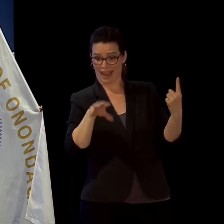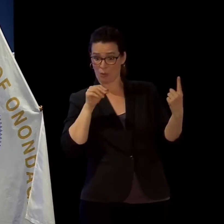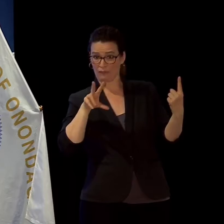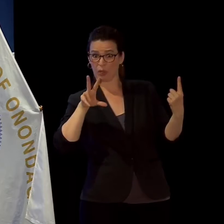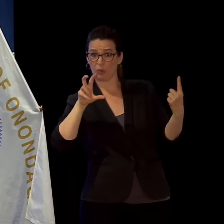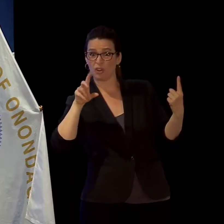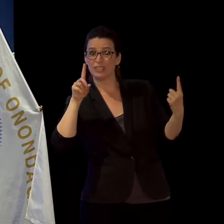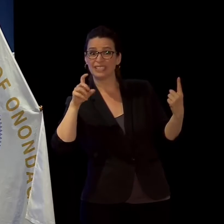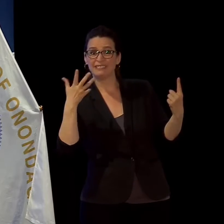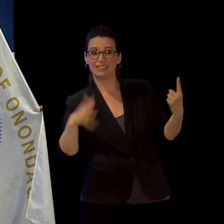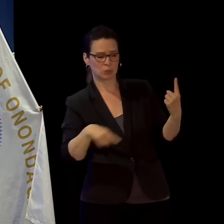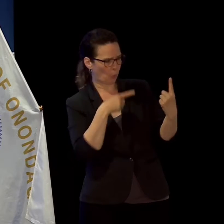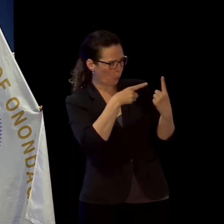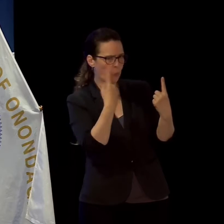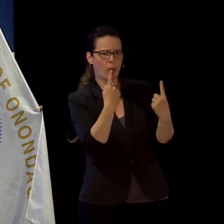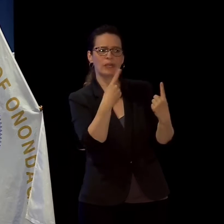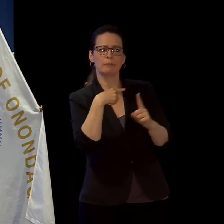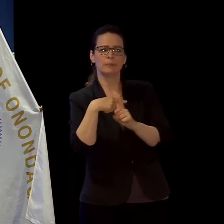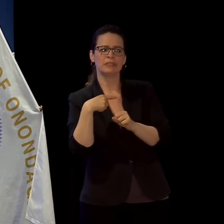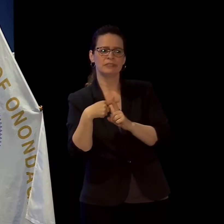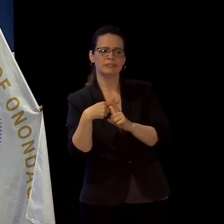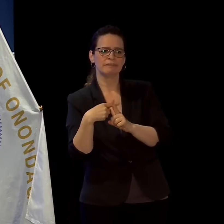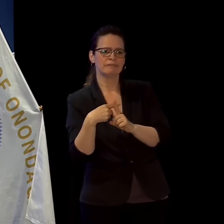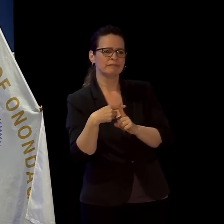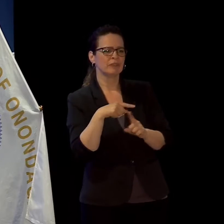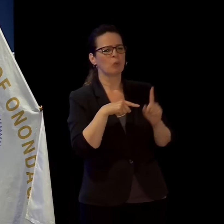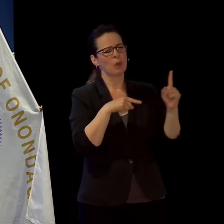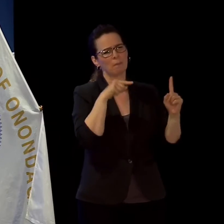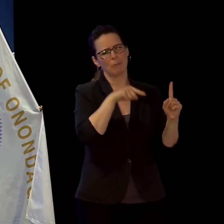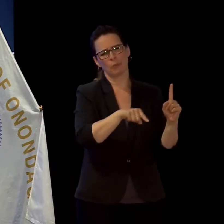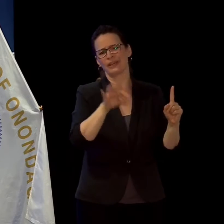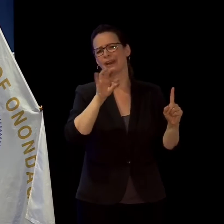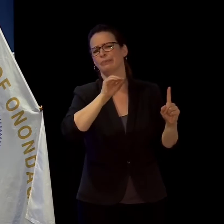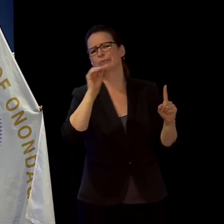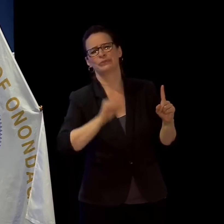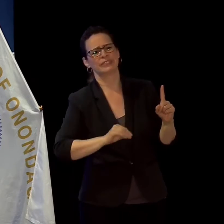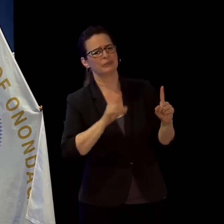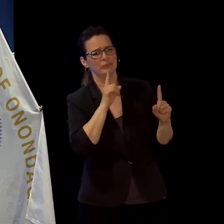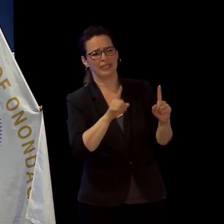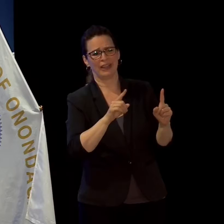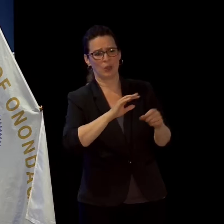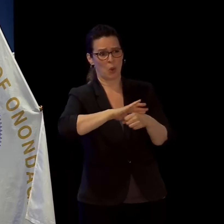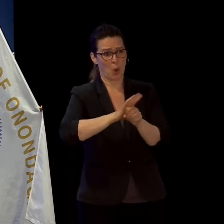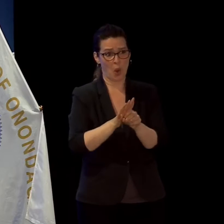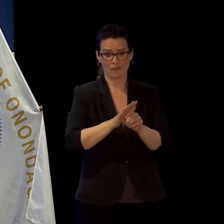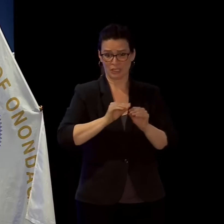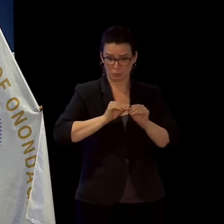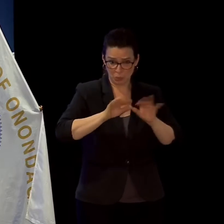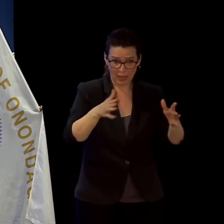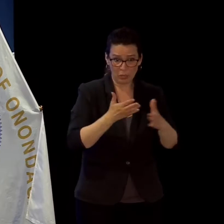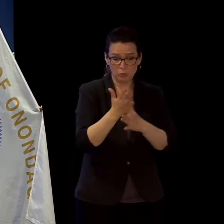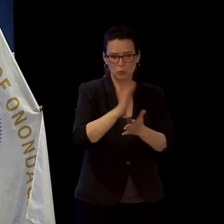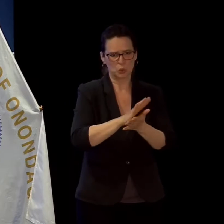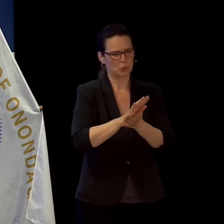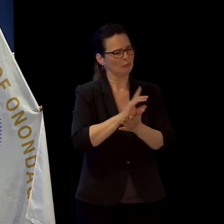0.19% positive rate. So it's the virus isn't transmitting in the schools. That's the goal.